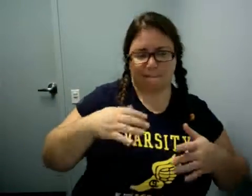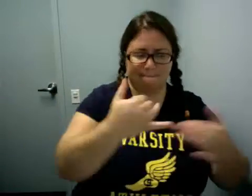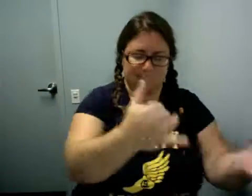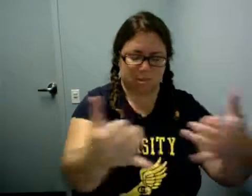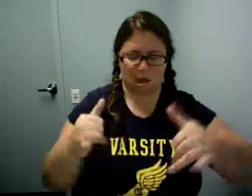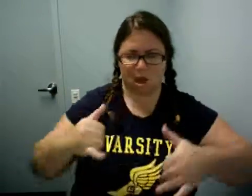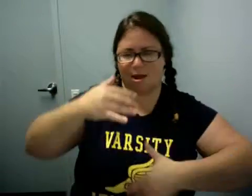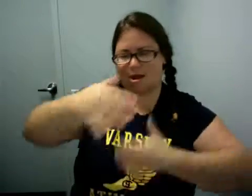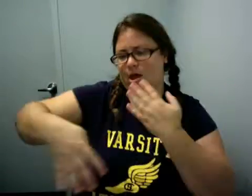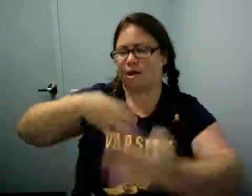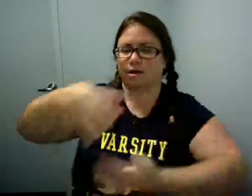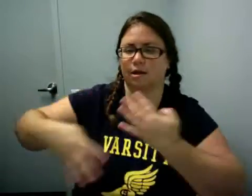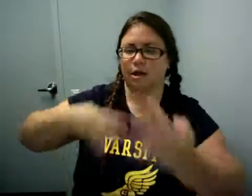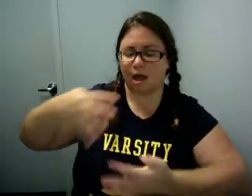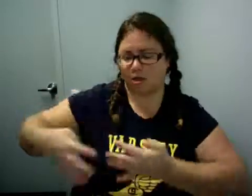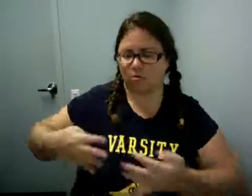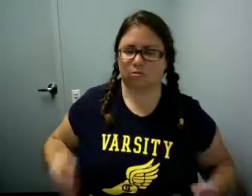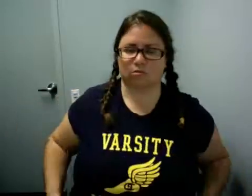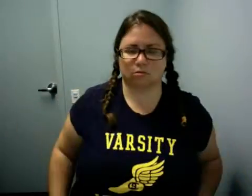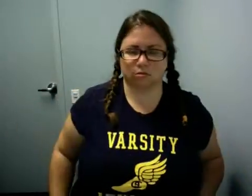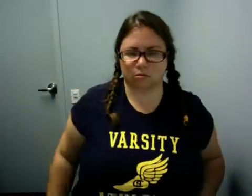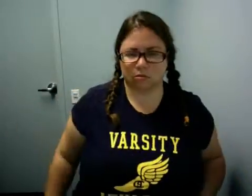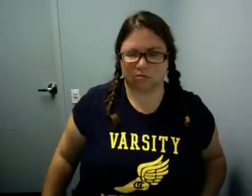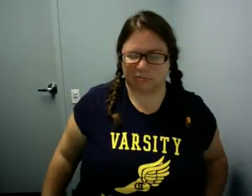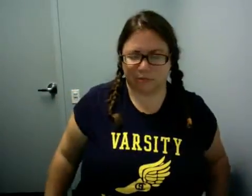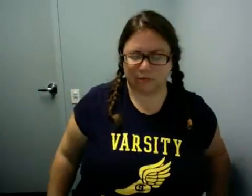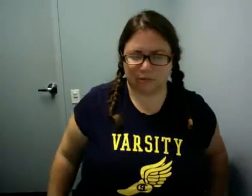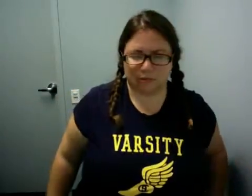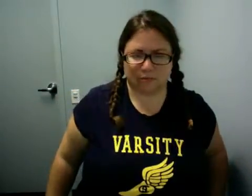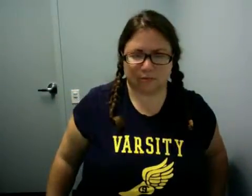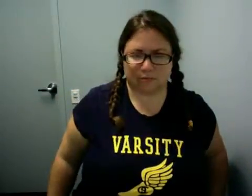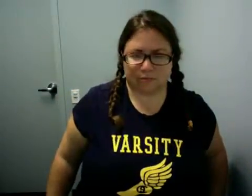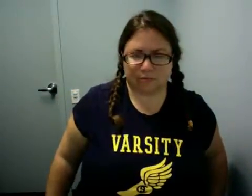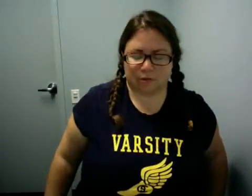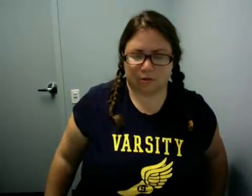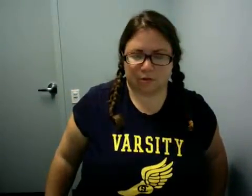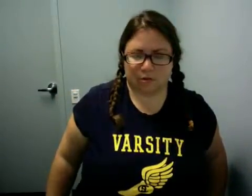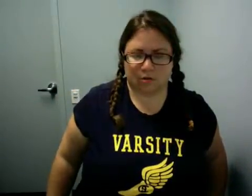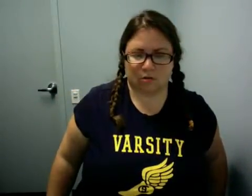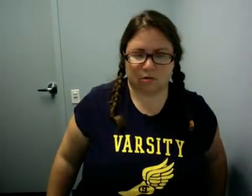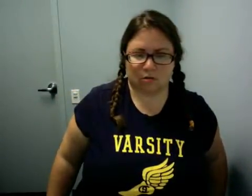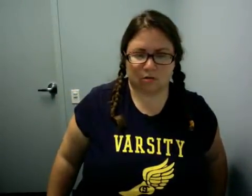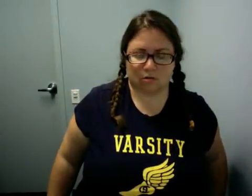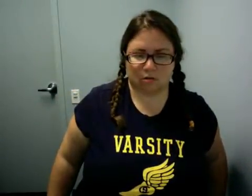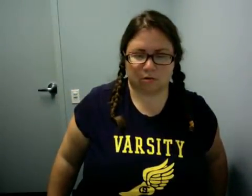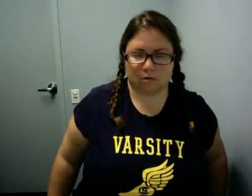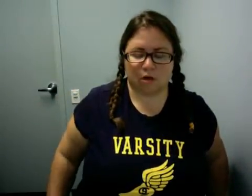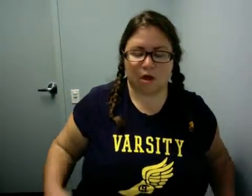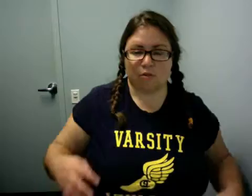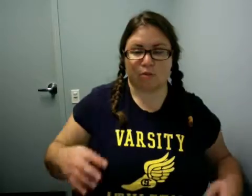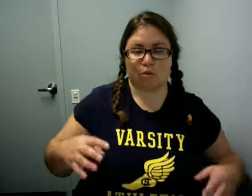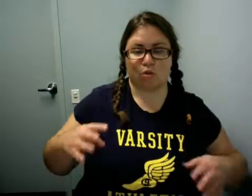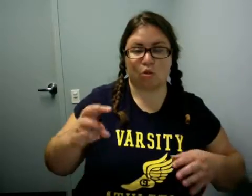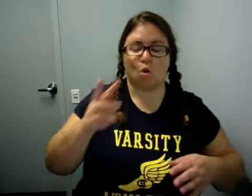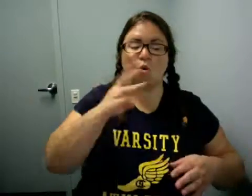what happens is from the fall, the water, the mist comes off.